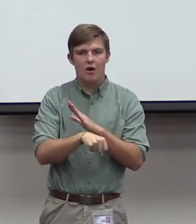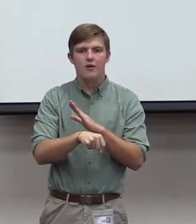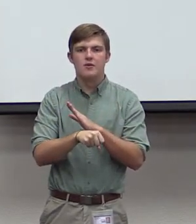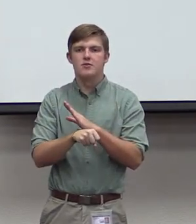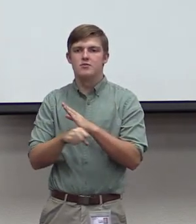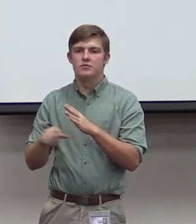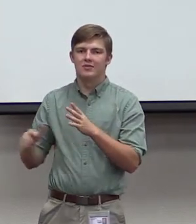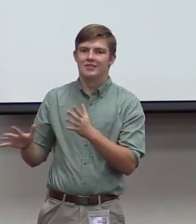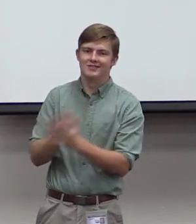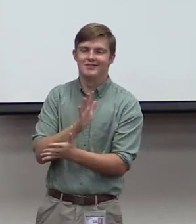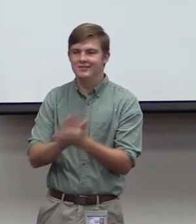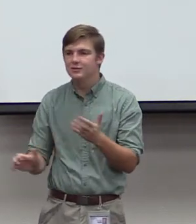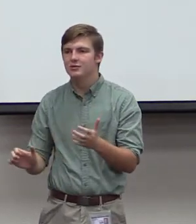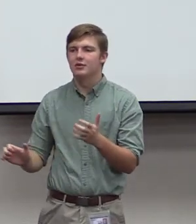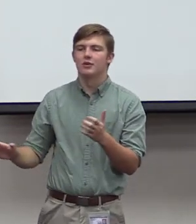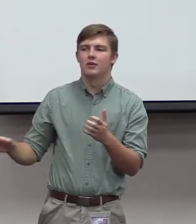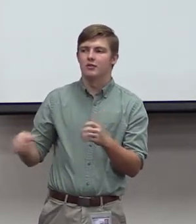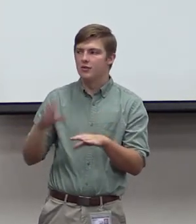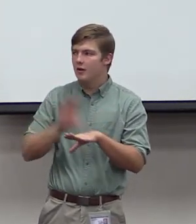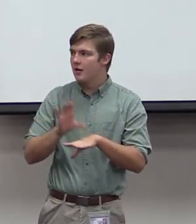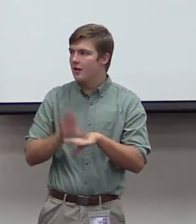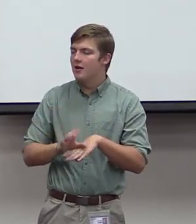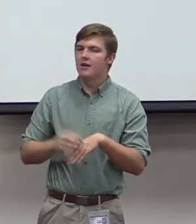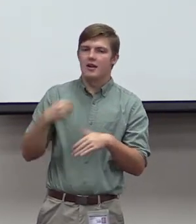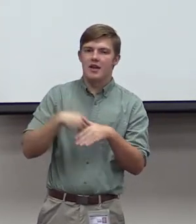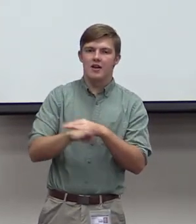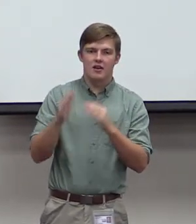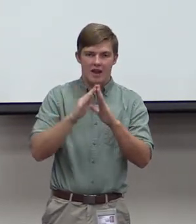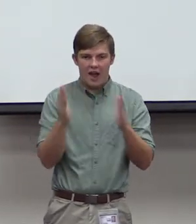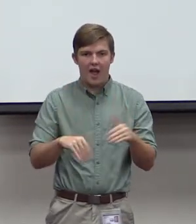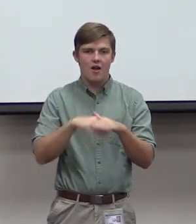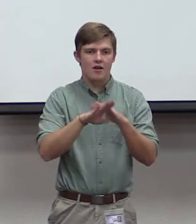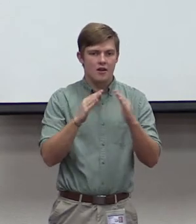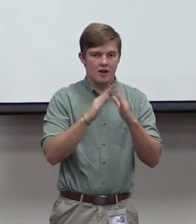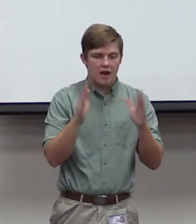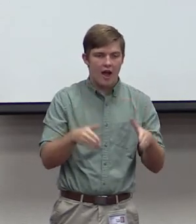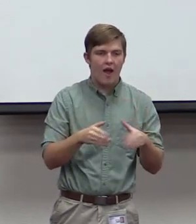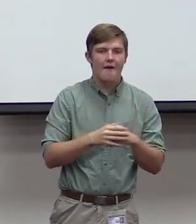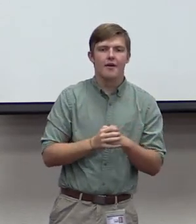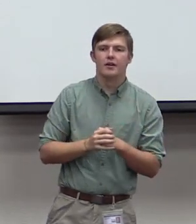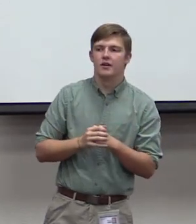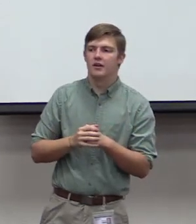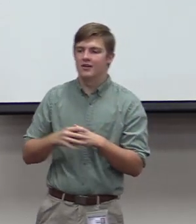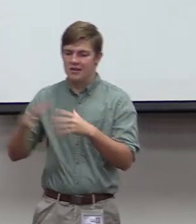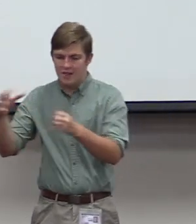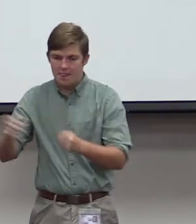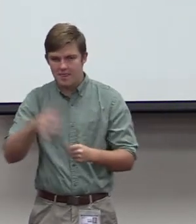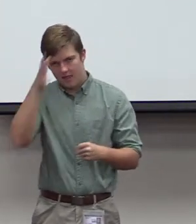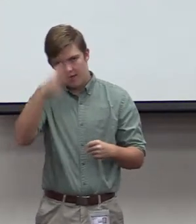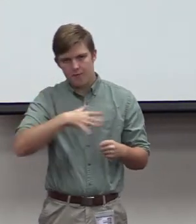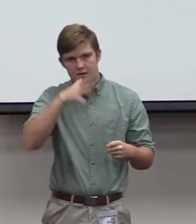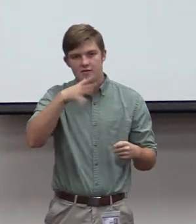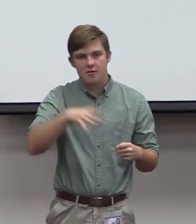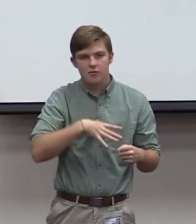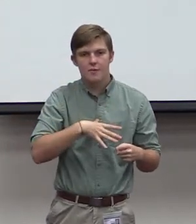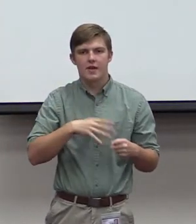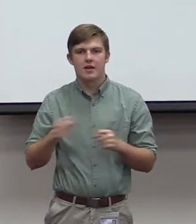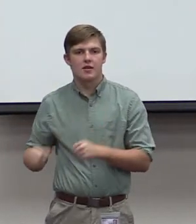and entering house after house. He dragged off men and women and committed them to prison. He dragged off men and women for